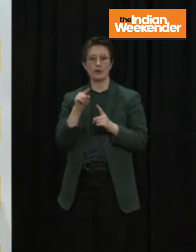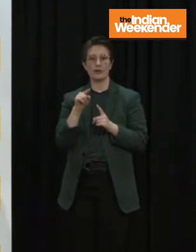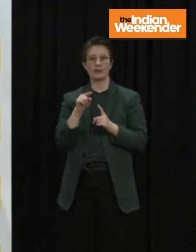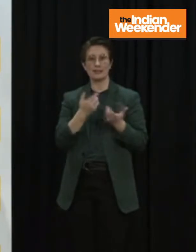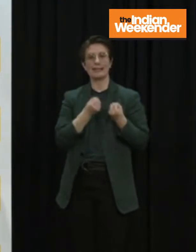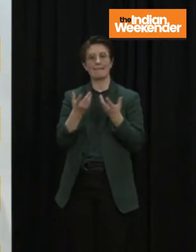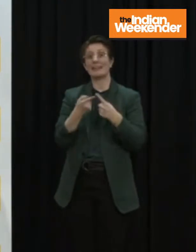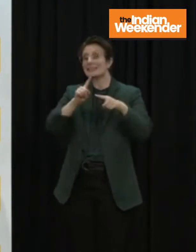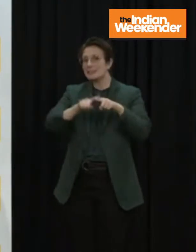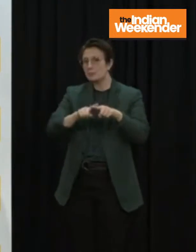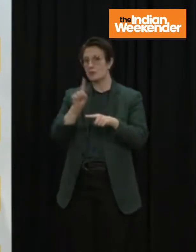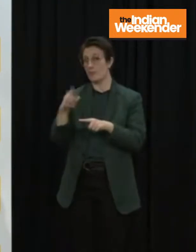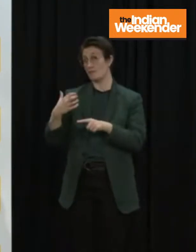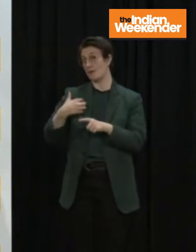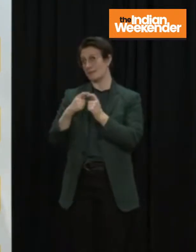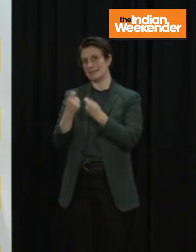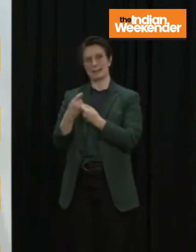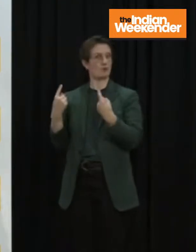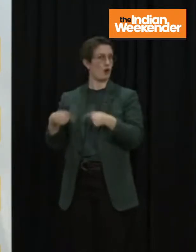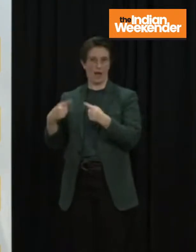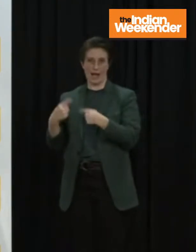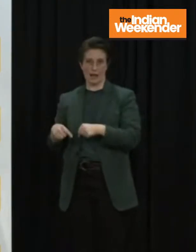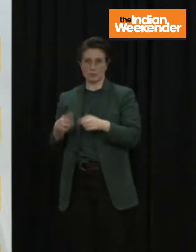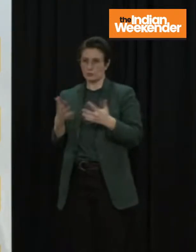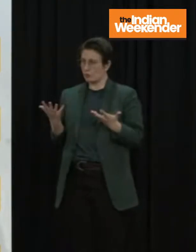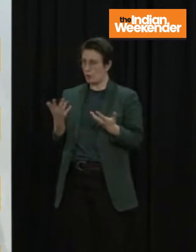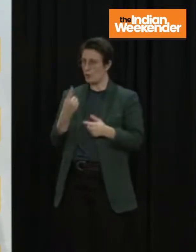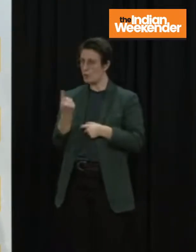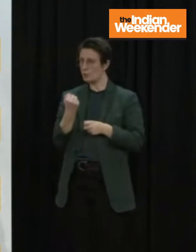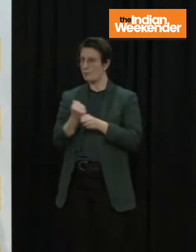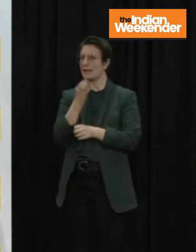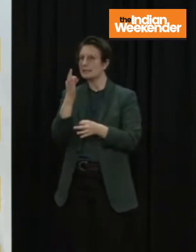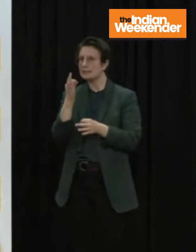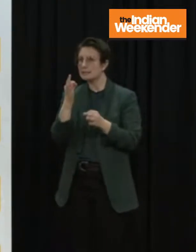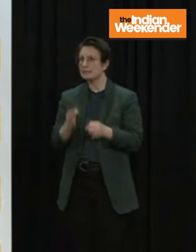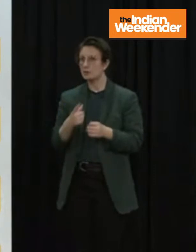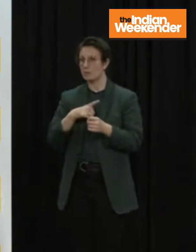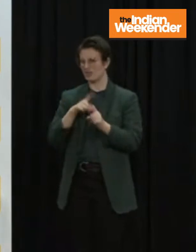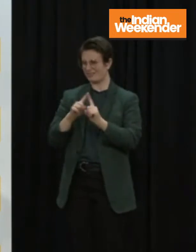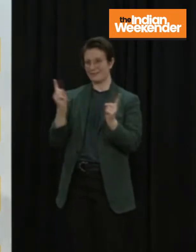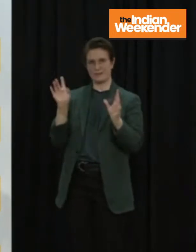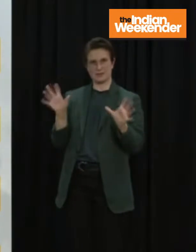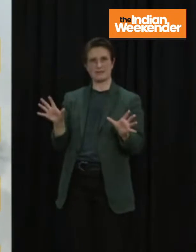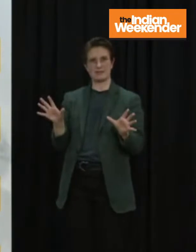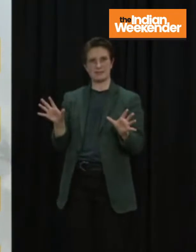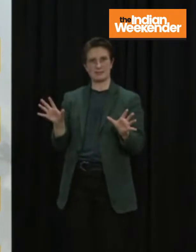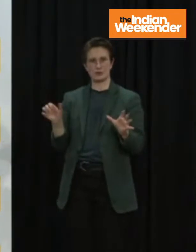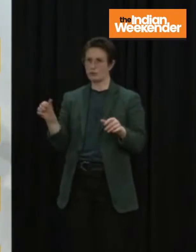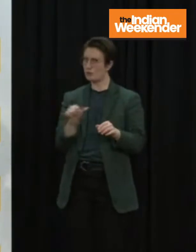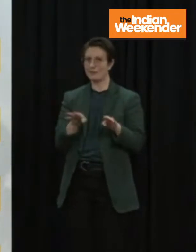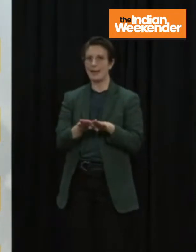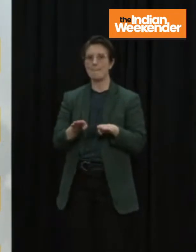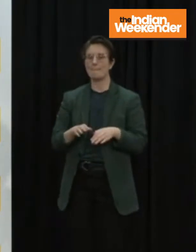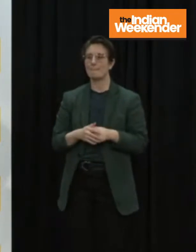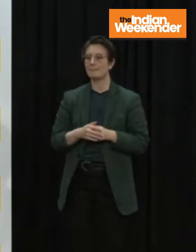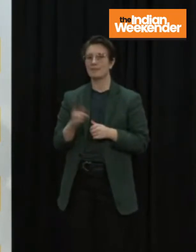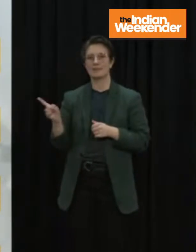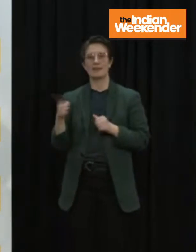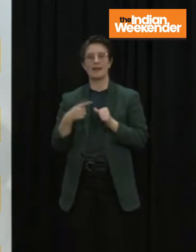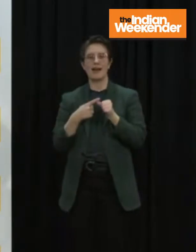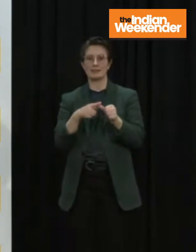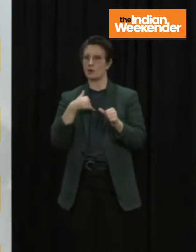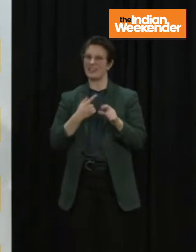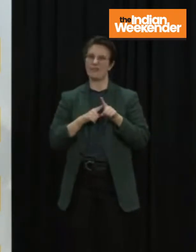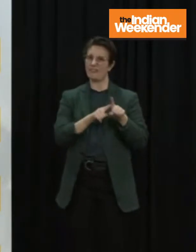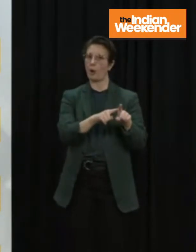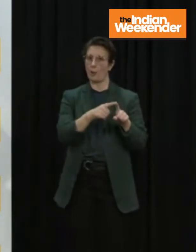decisions. I think the Director General made them, and so I don't know the details of that, but happy to follow that up and come back to you. Now, I'll just do a couple more quick questions,